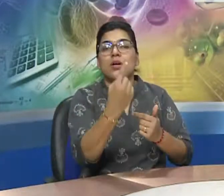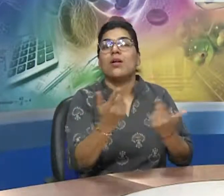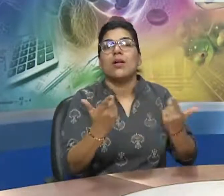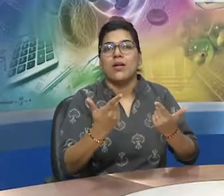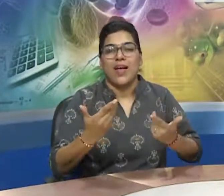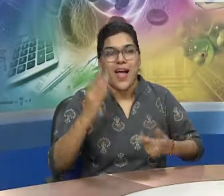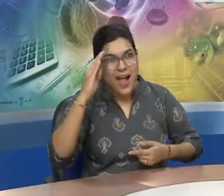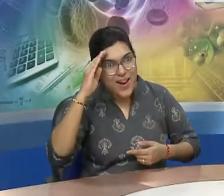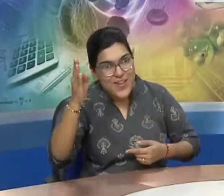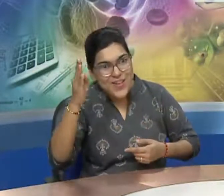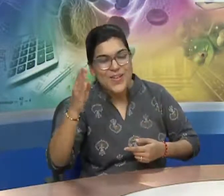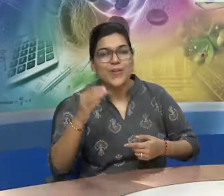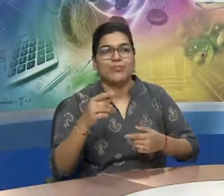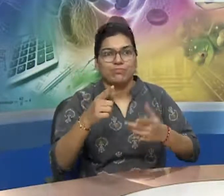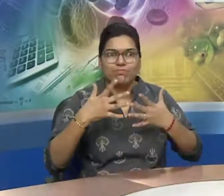Polite.